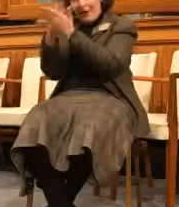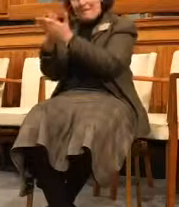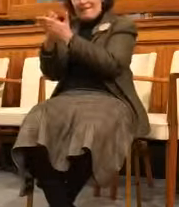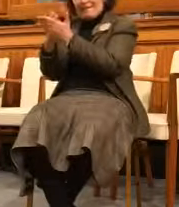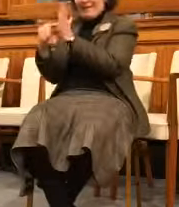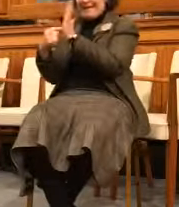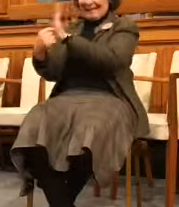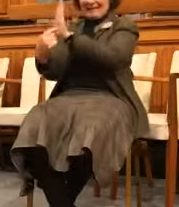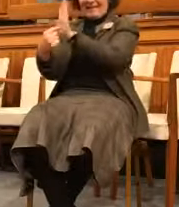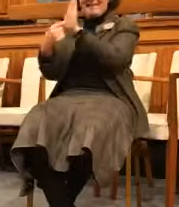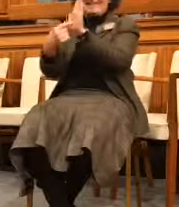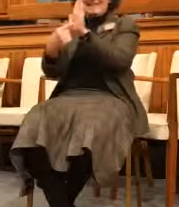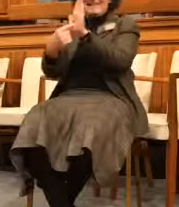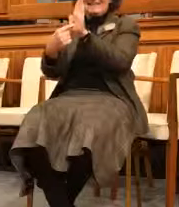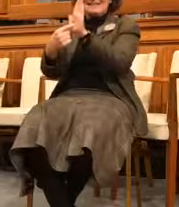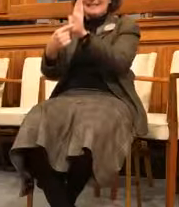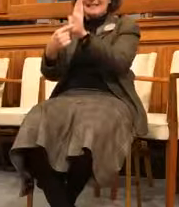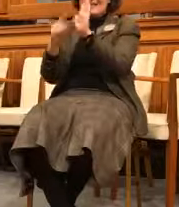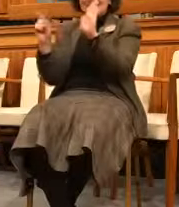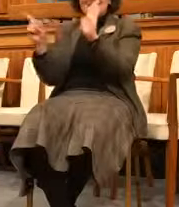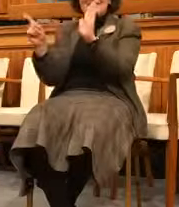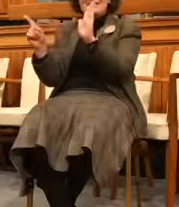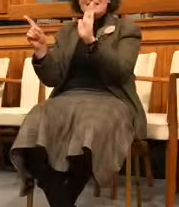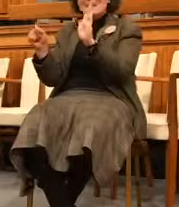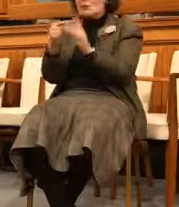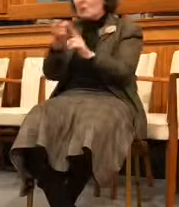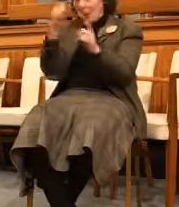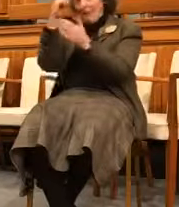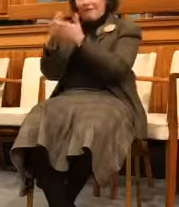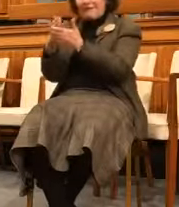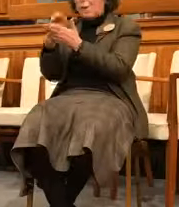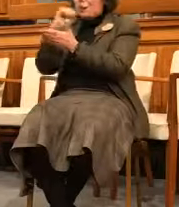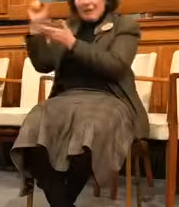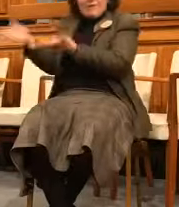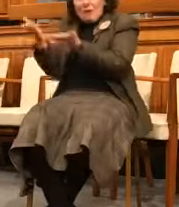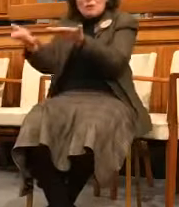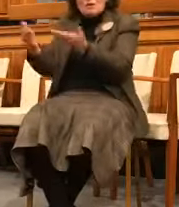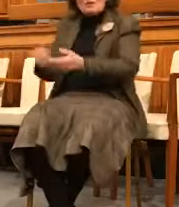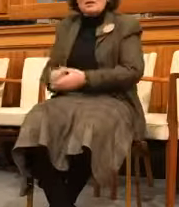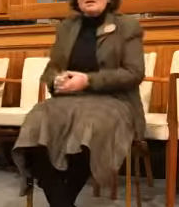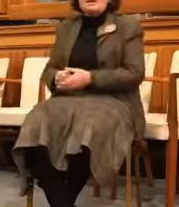in these wonderful verses. Verse 35, "He that